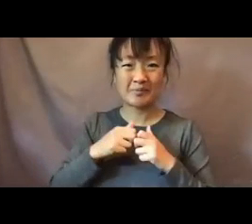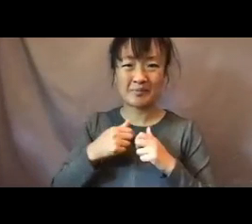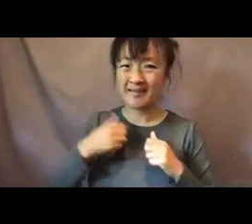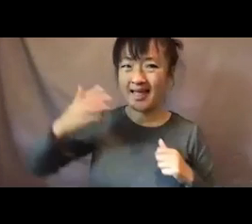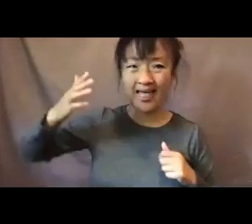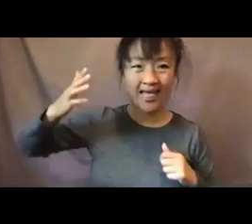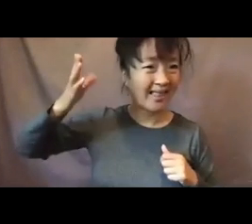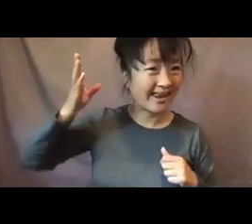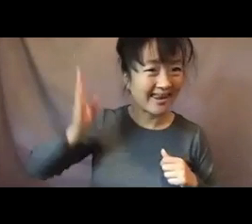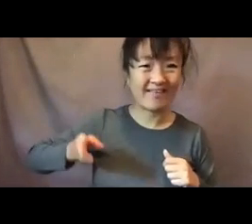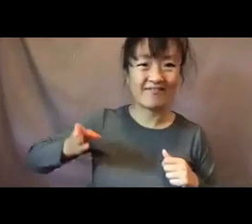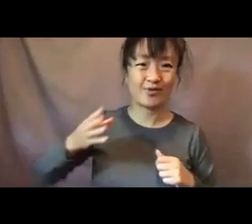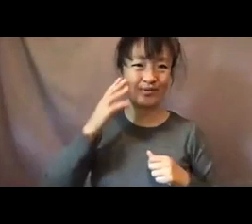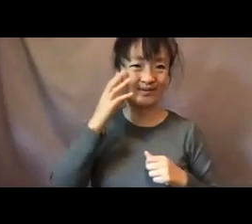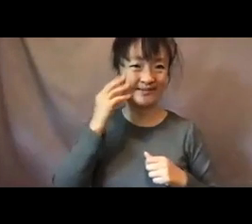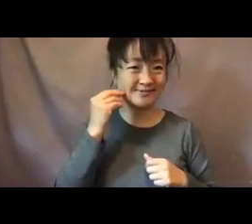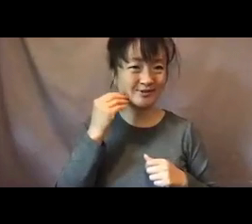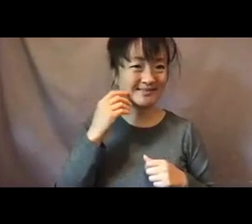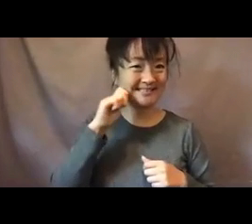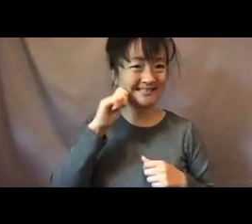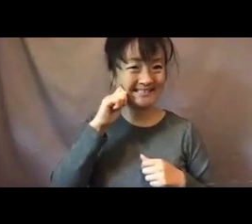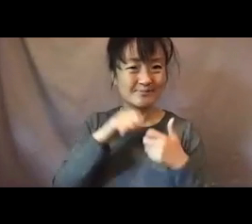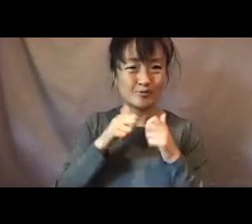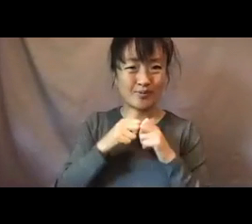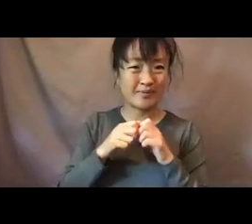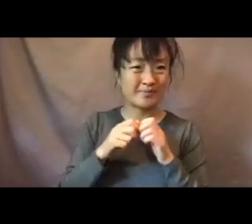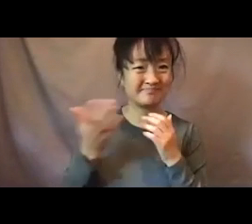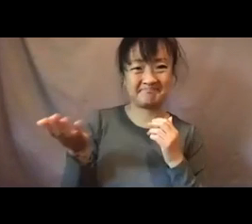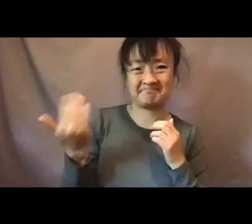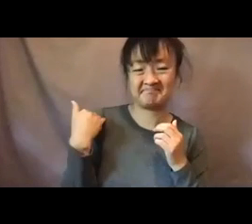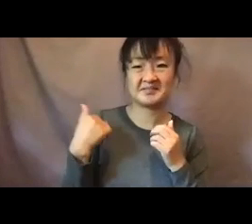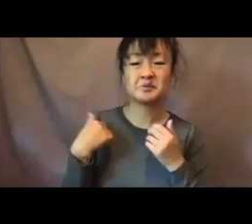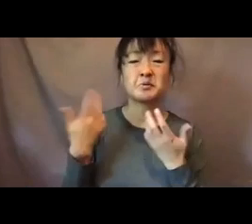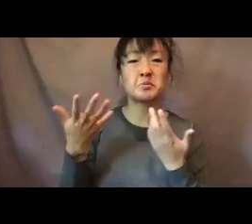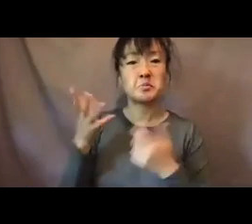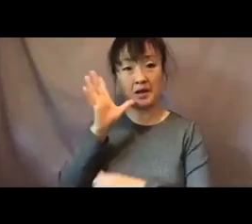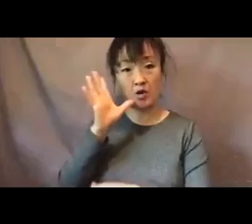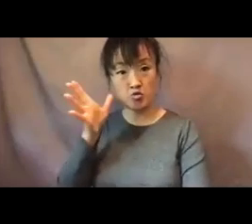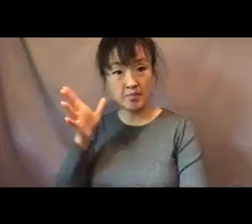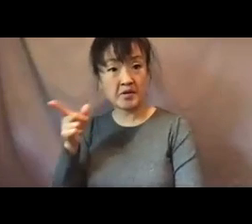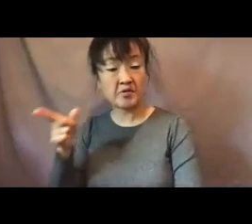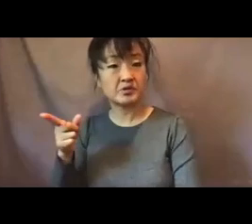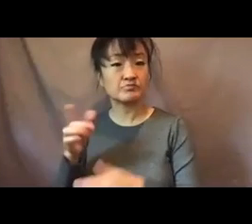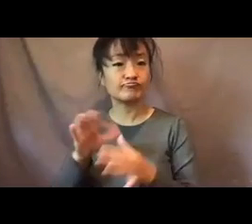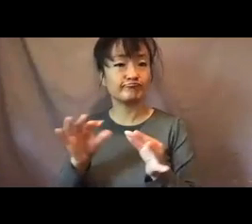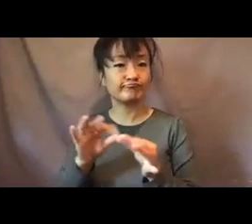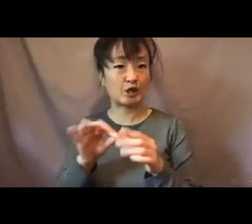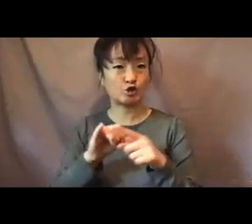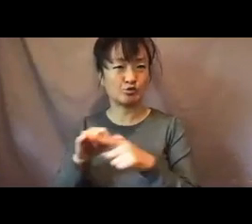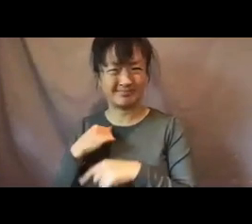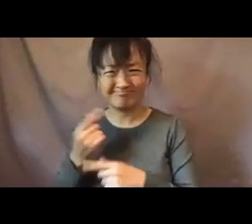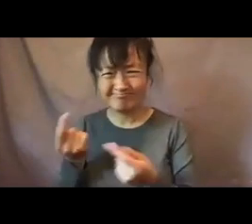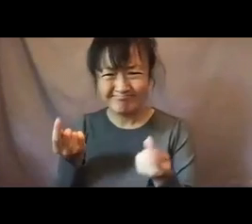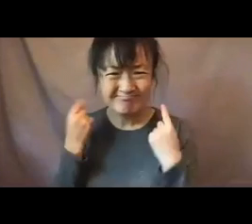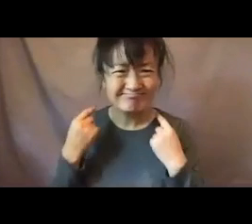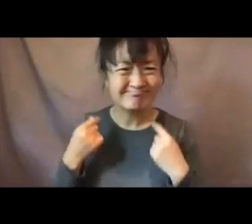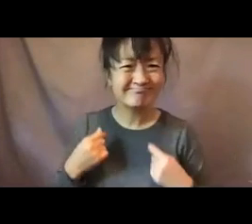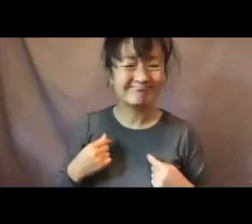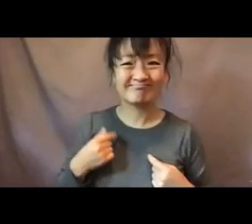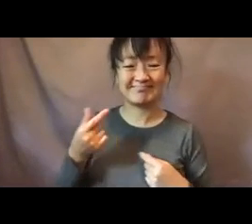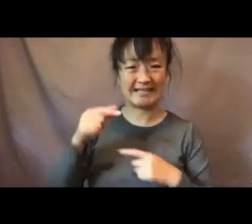all. And for the first time, outside of my grandmother referring to terms that I didn't understand about things like